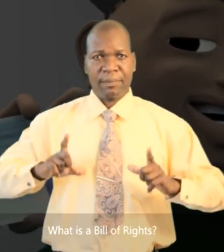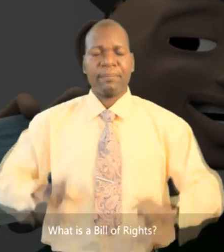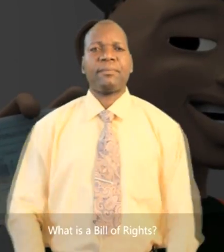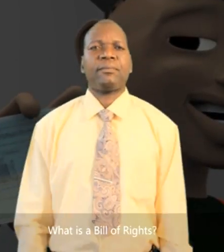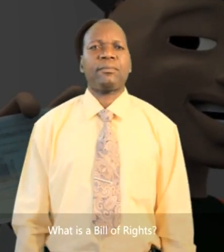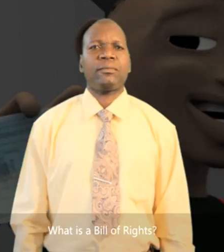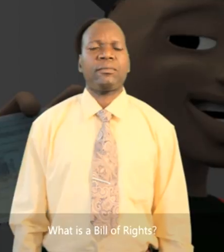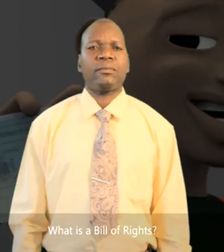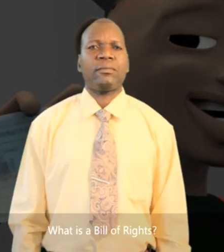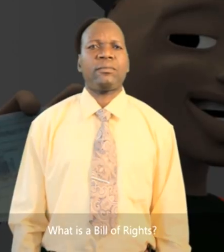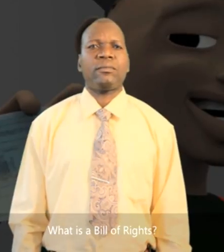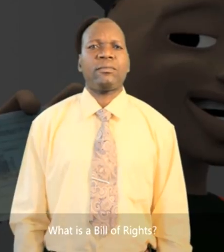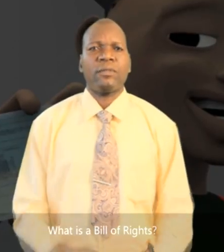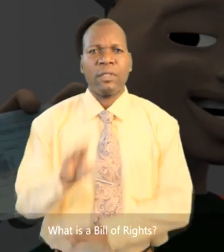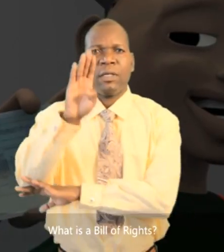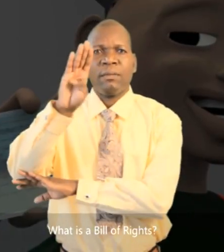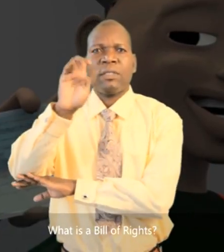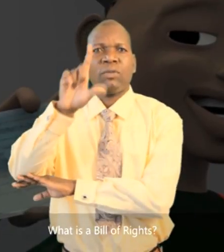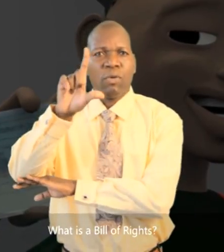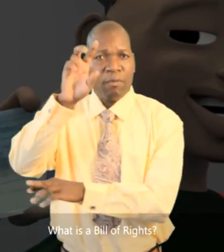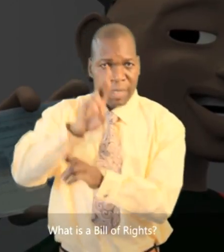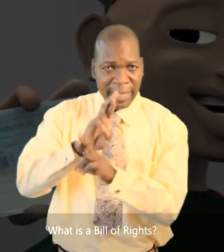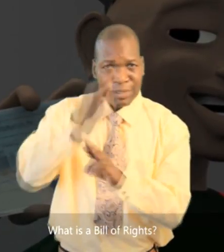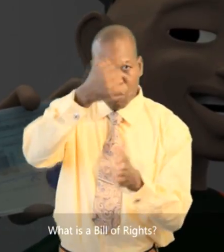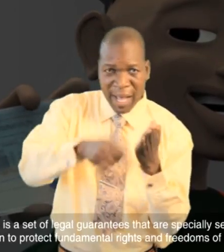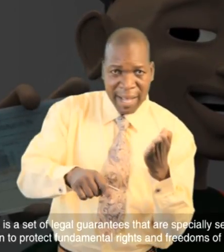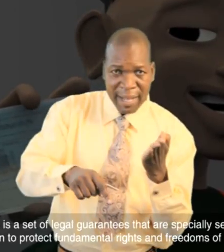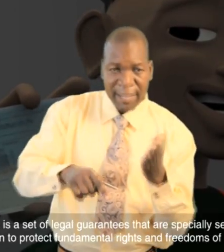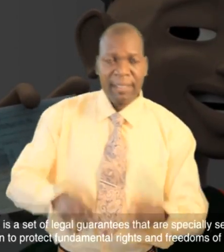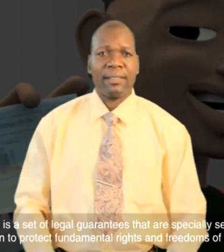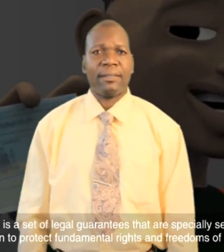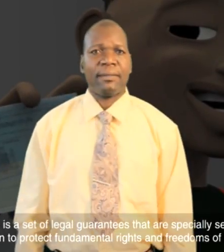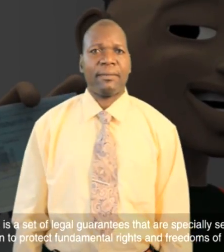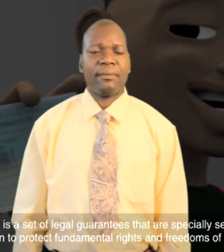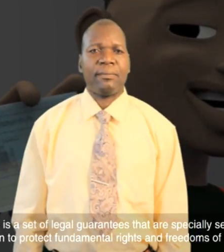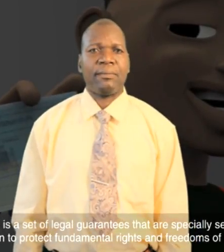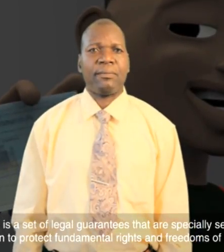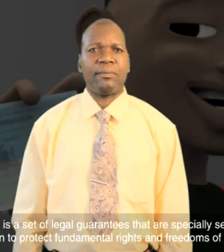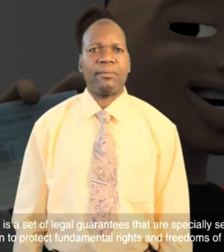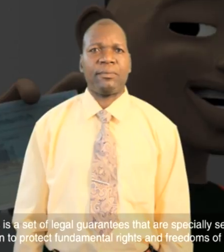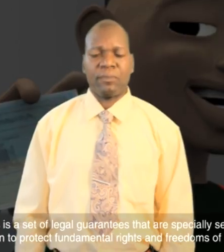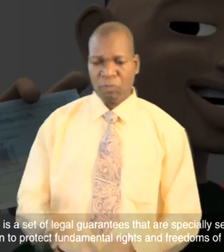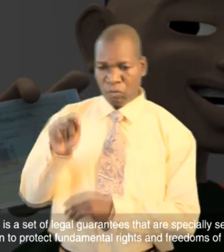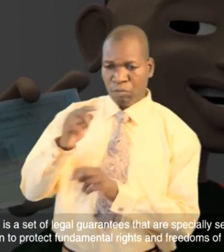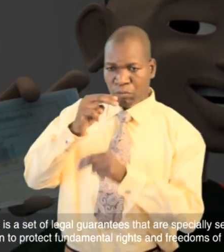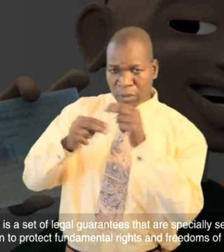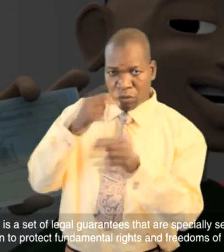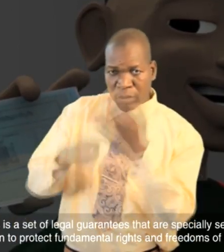What is a Bill of Rights? A Bill of Rights is a set of legal guarantees that